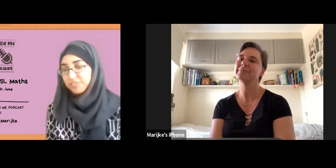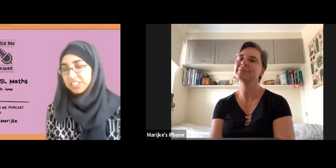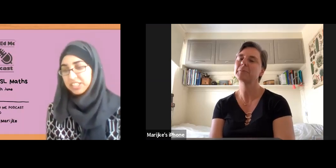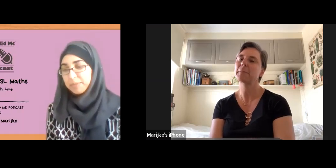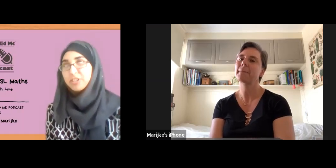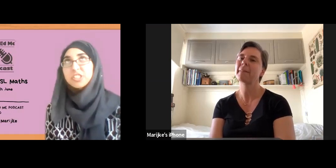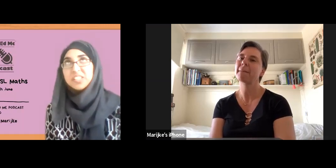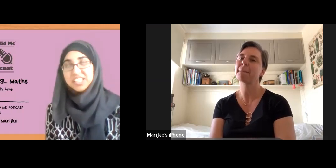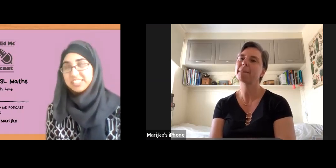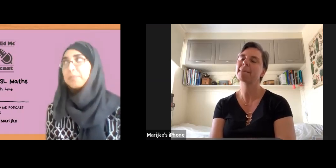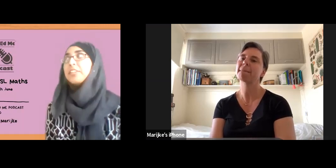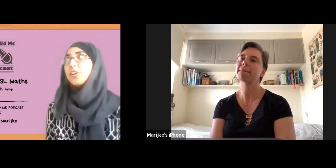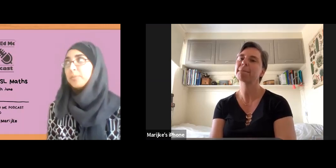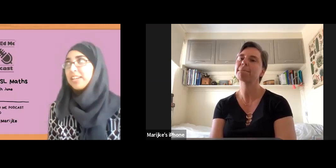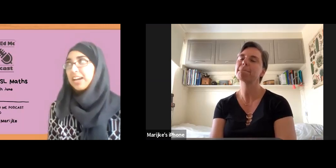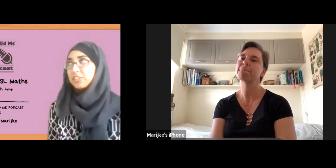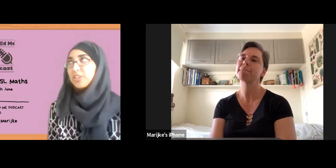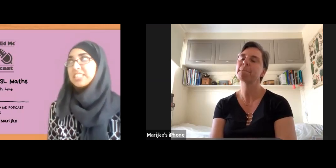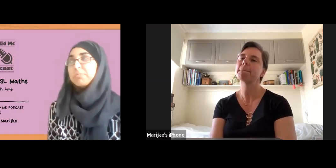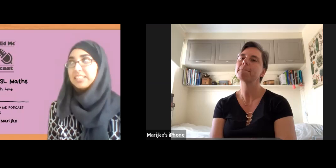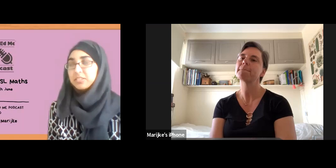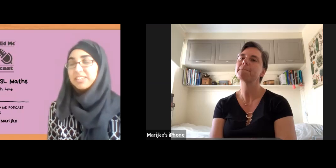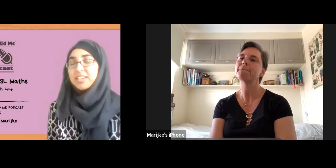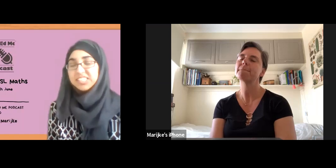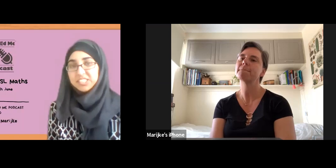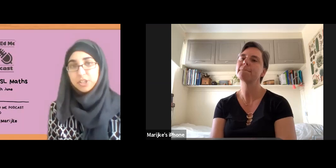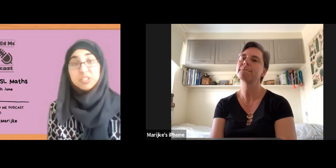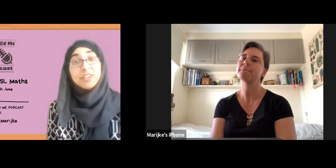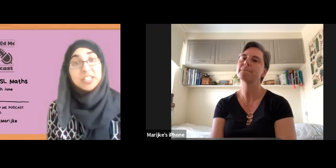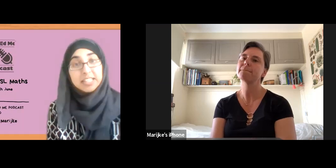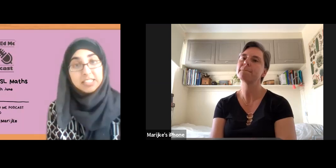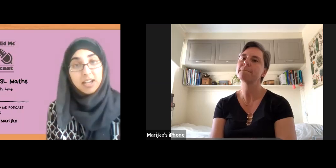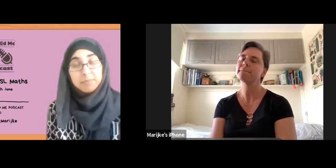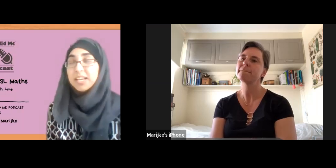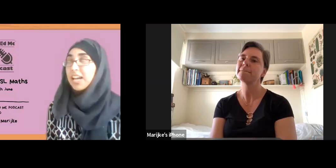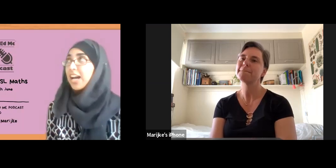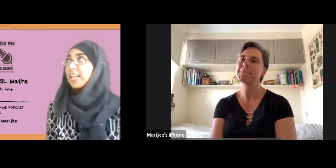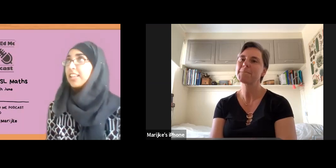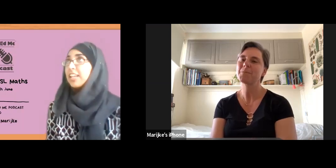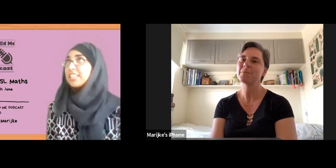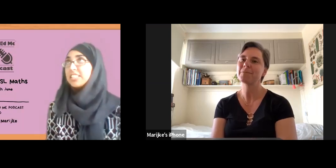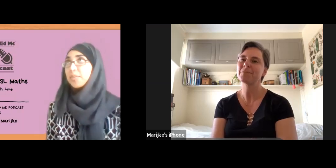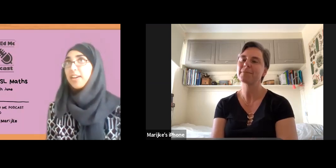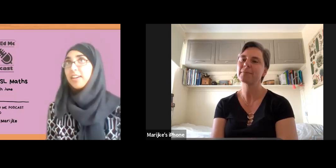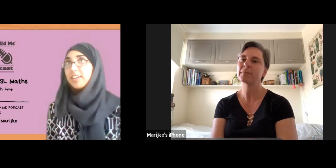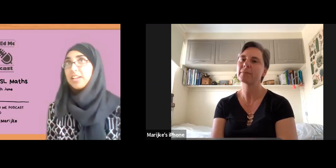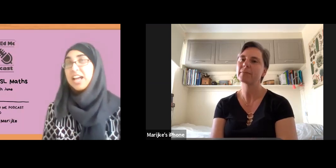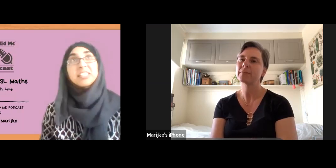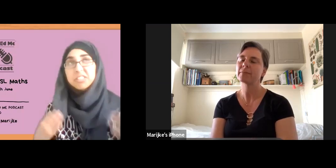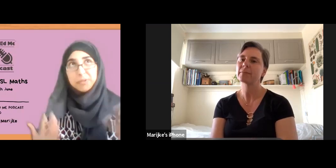first time, I got so excited. I went home and I tried explaining to my younger sister, who was very young at the time, and I said to her, I had to explain